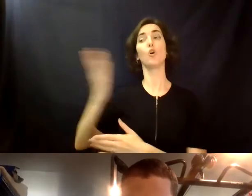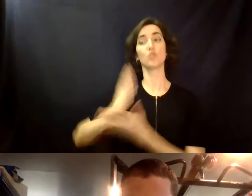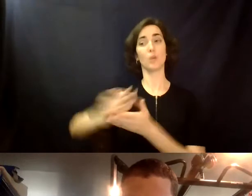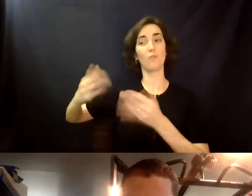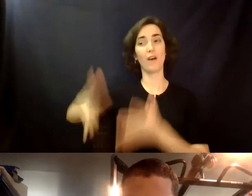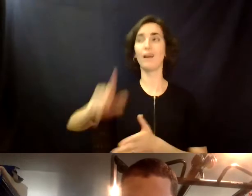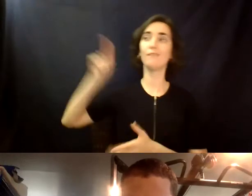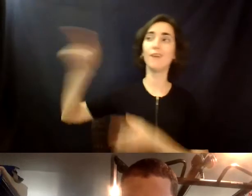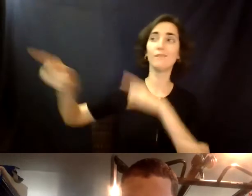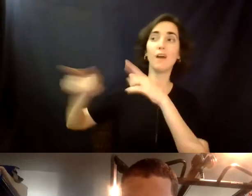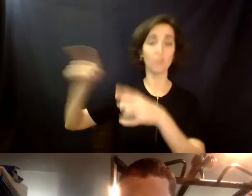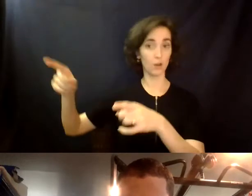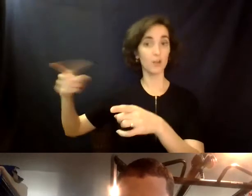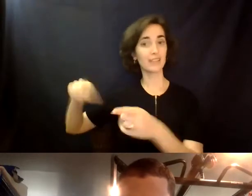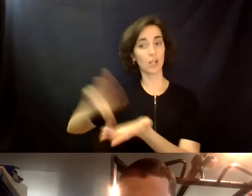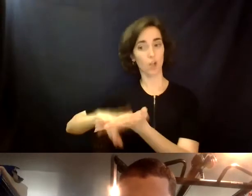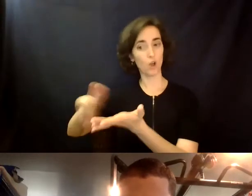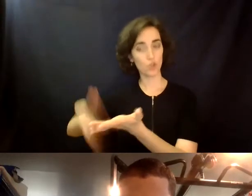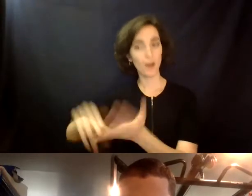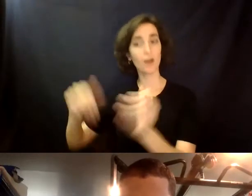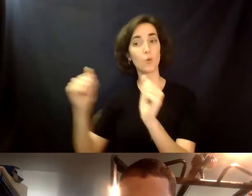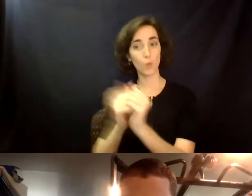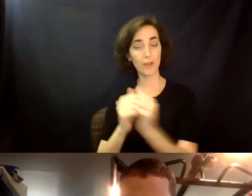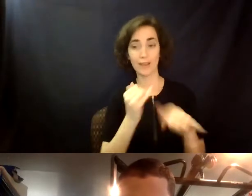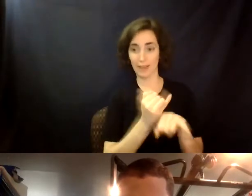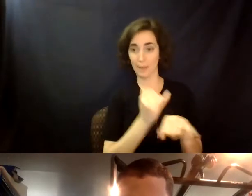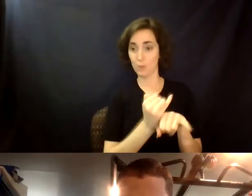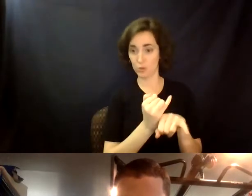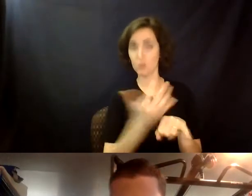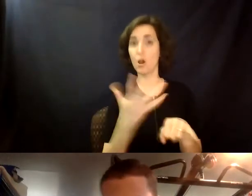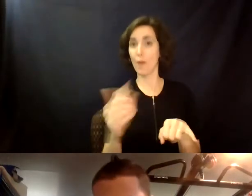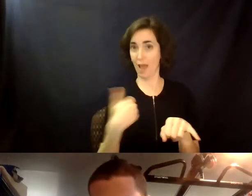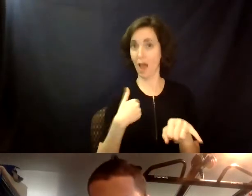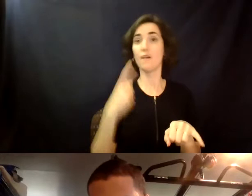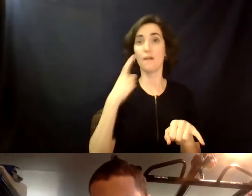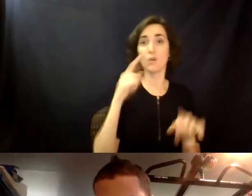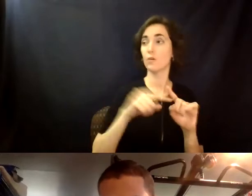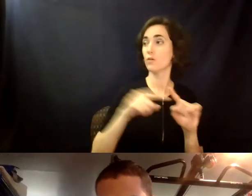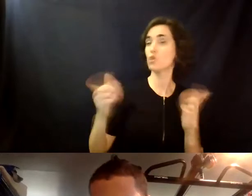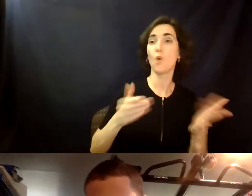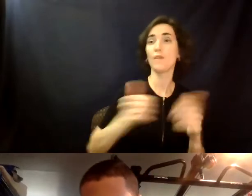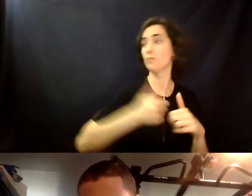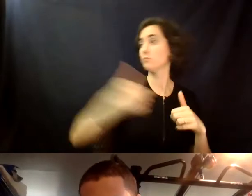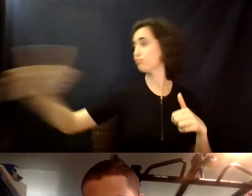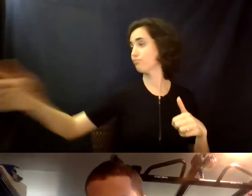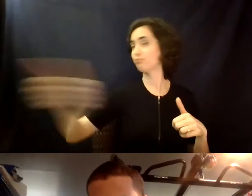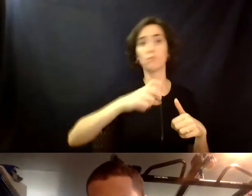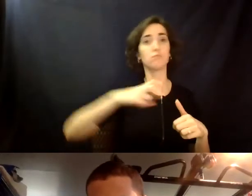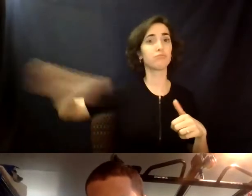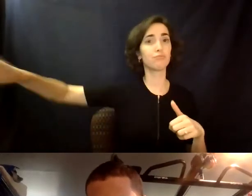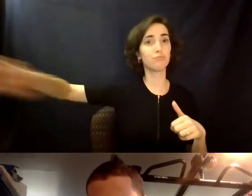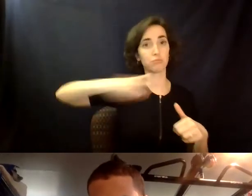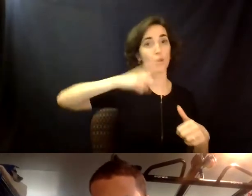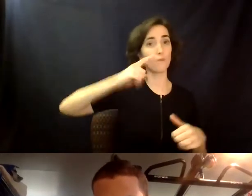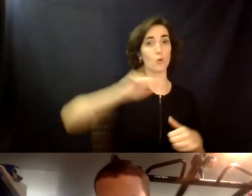had contracts with those campuses to provide transportation service for their student